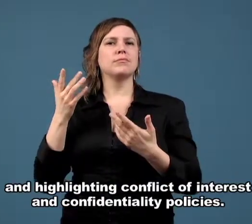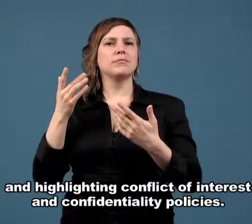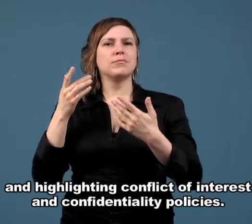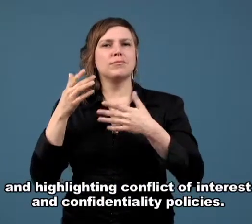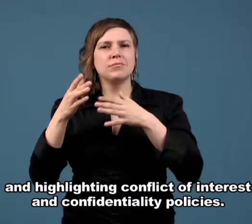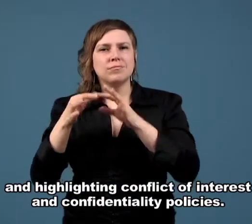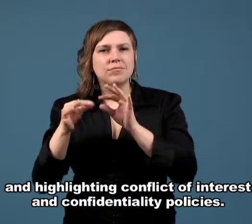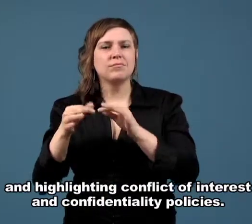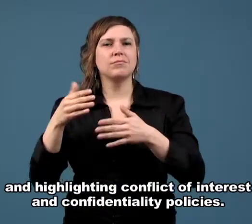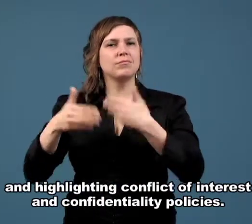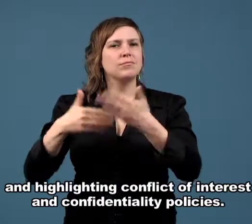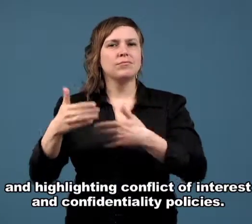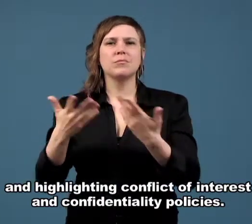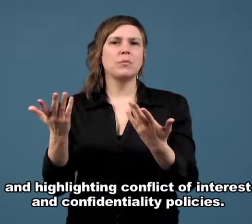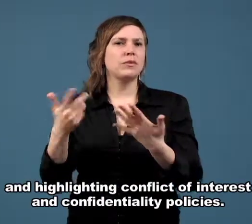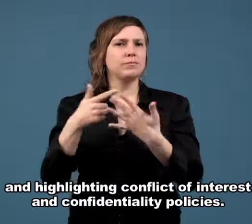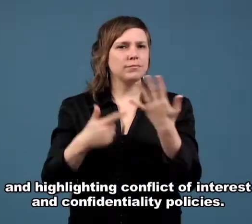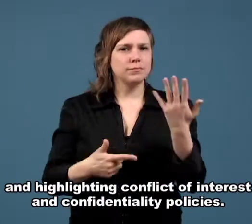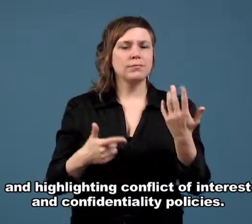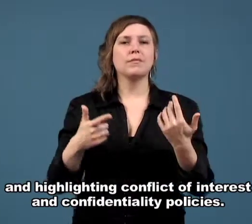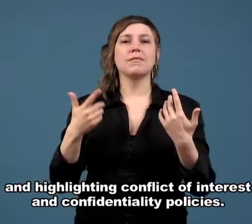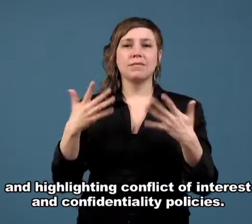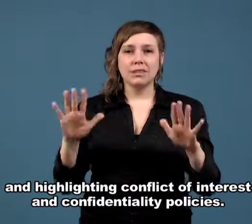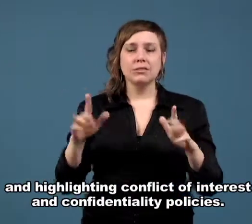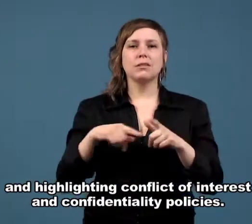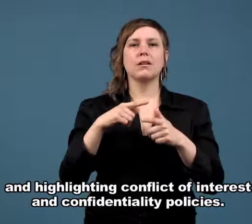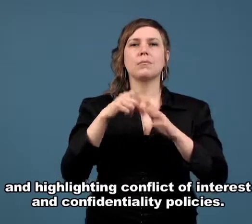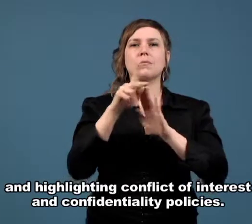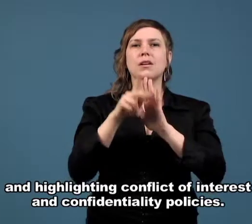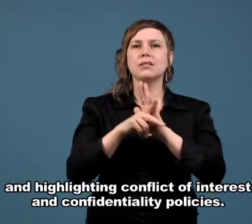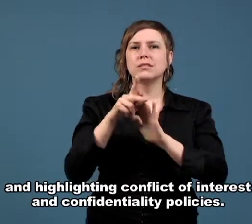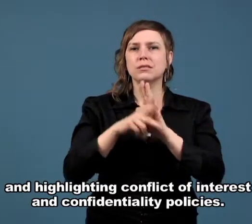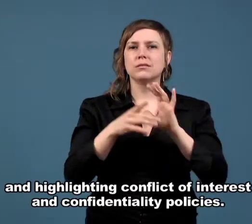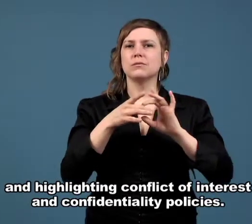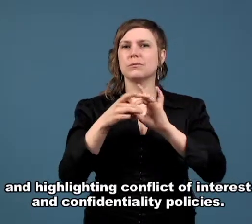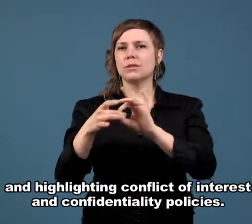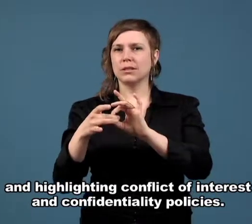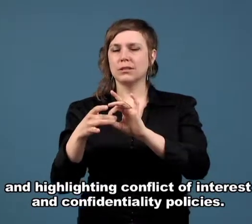and highlighting conflict of interest and confidentiality policies.